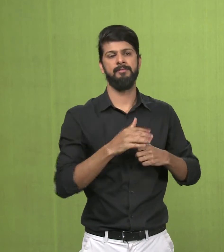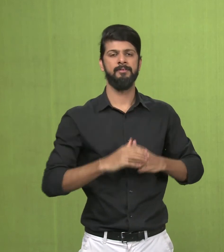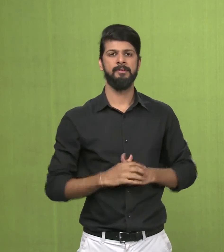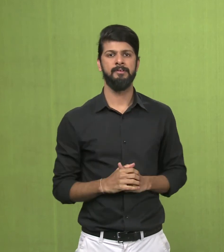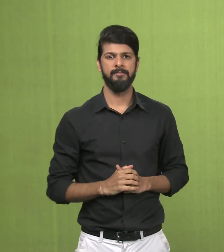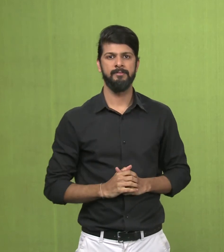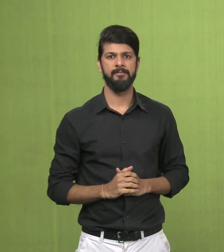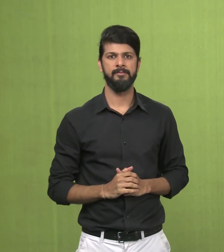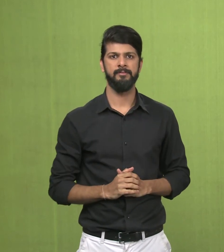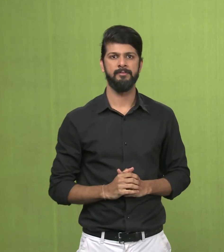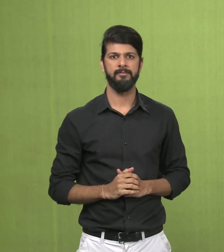sandstone.